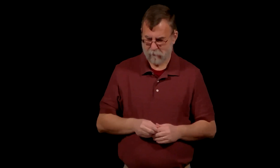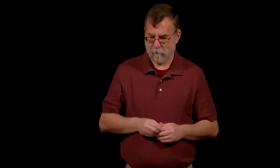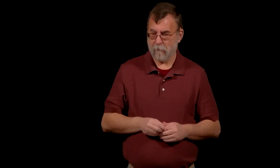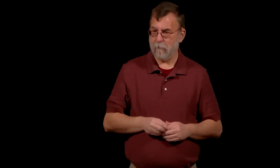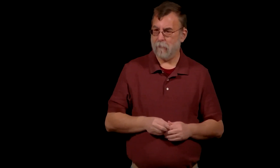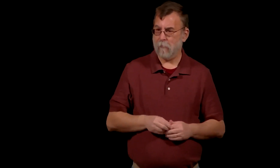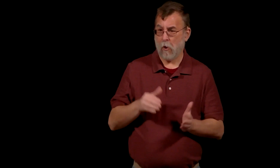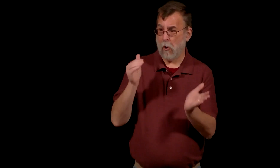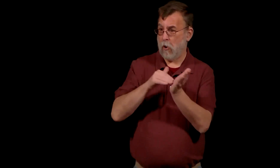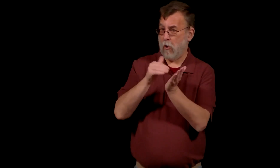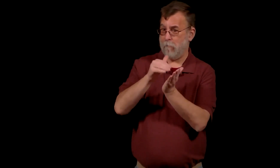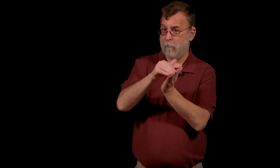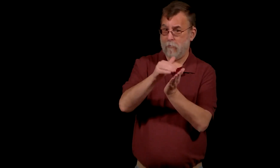today's sermon.